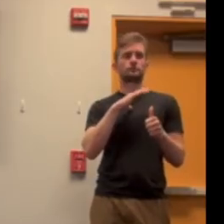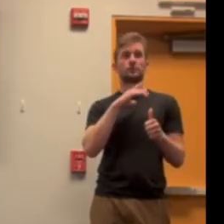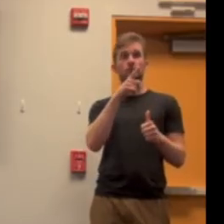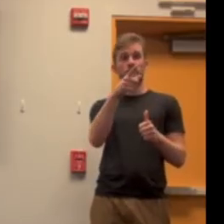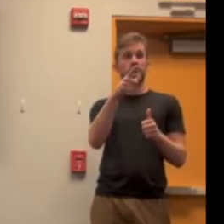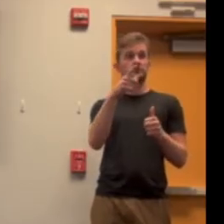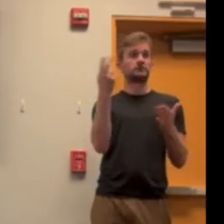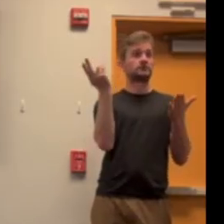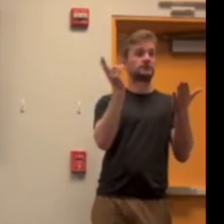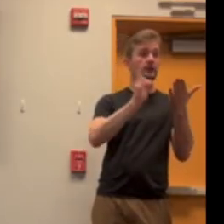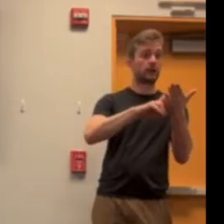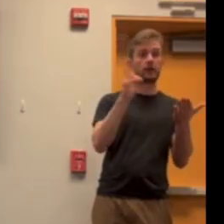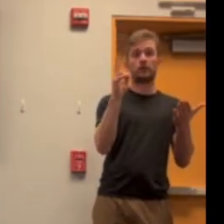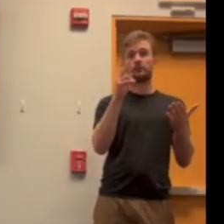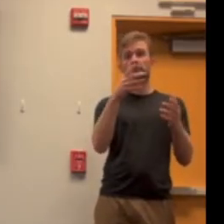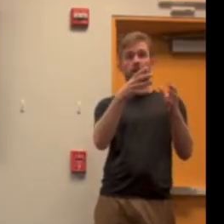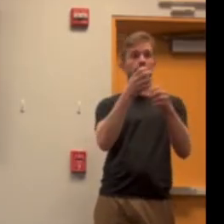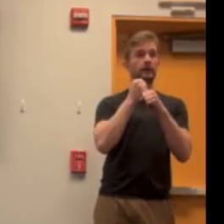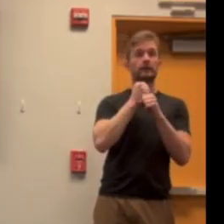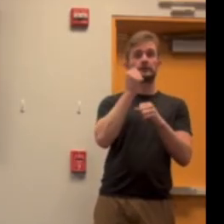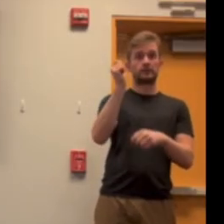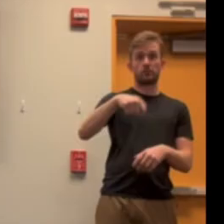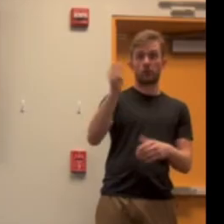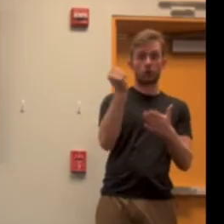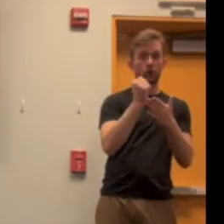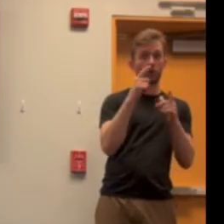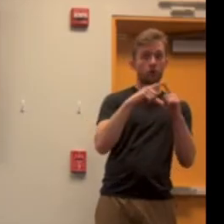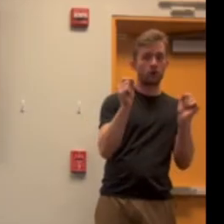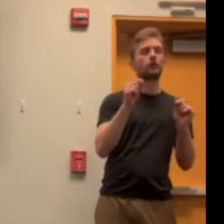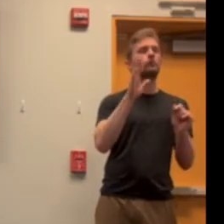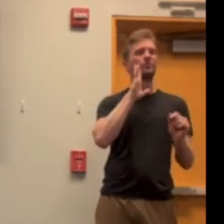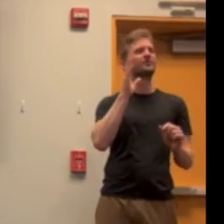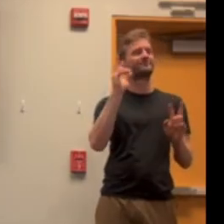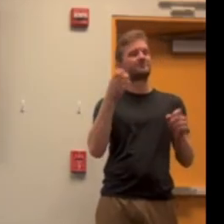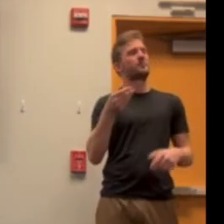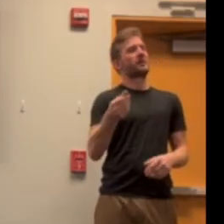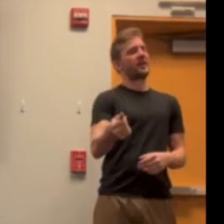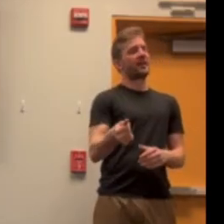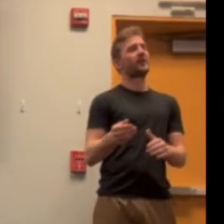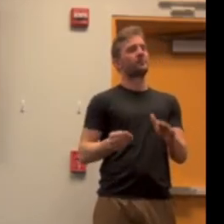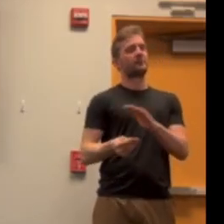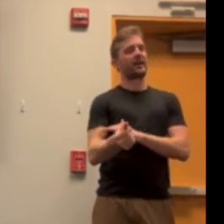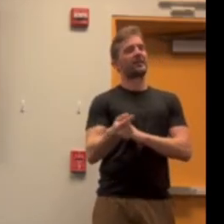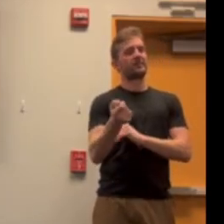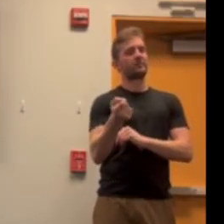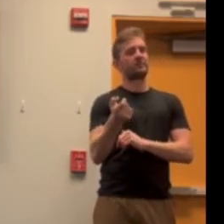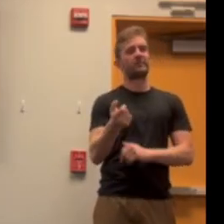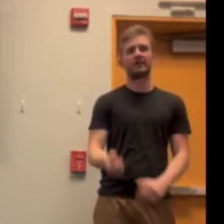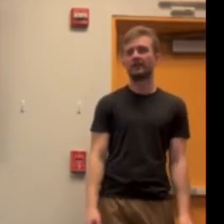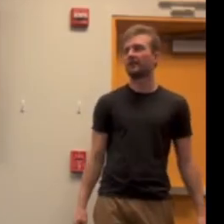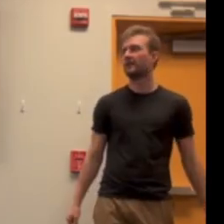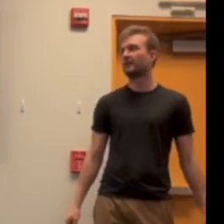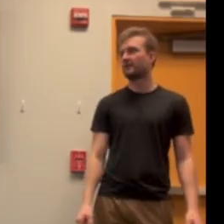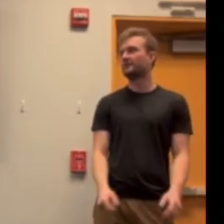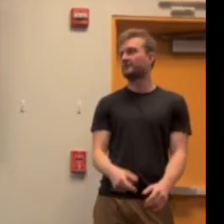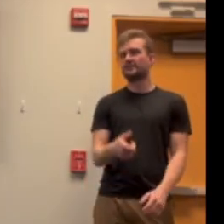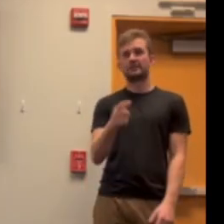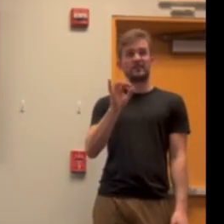here. If you use it 15 times a month, you get $5 for free, and then if you use it 30 times in a month, then you get $10